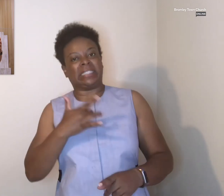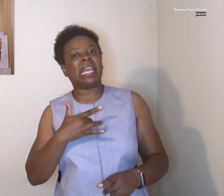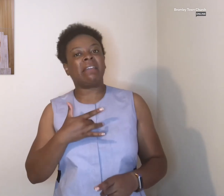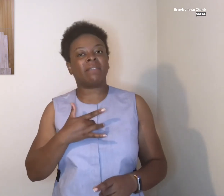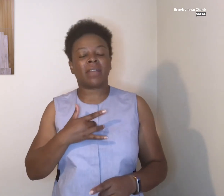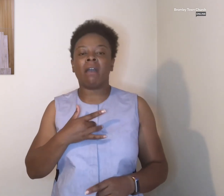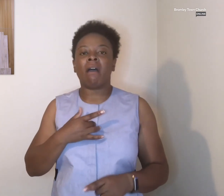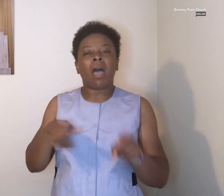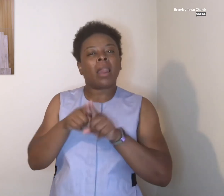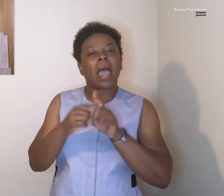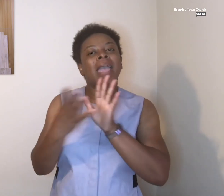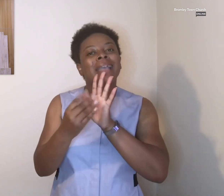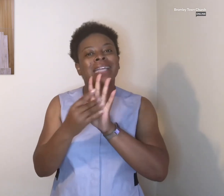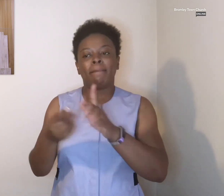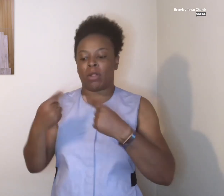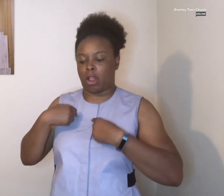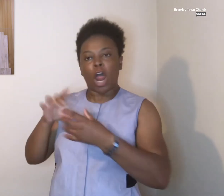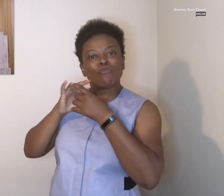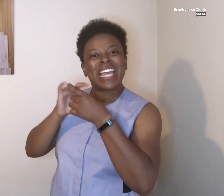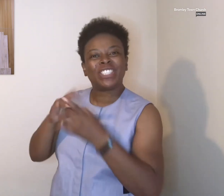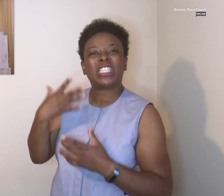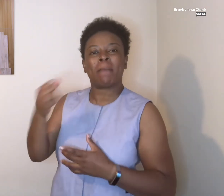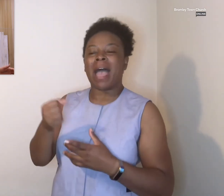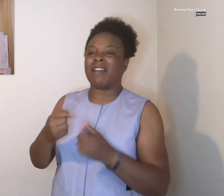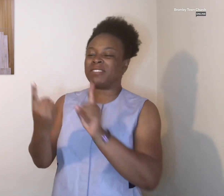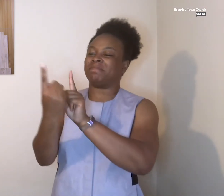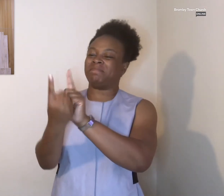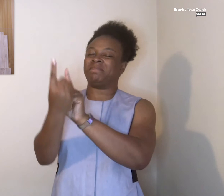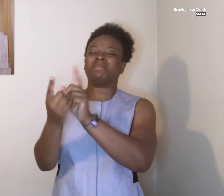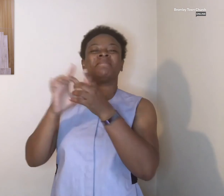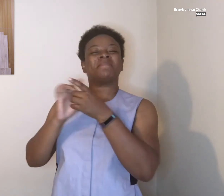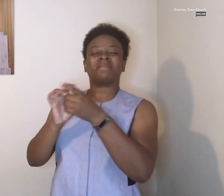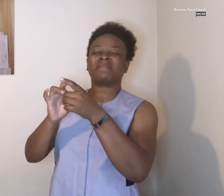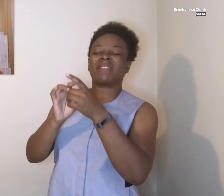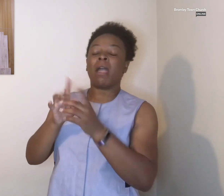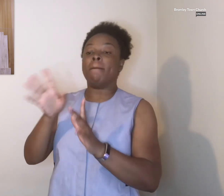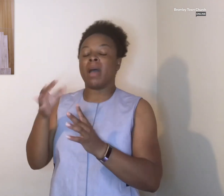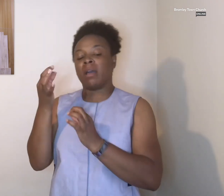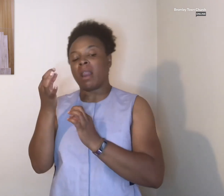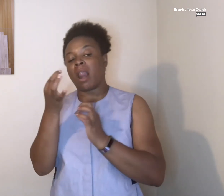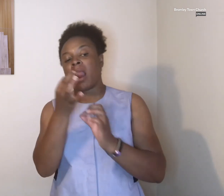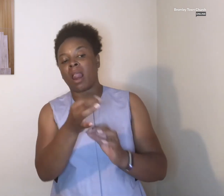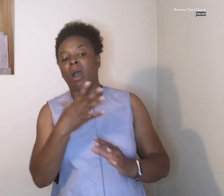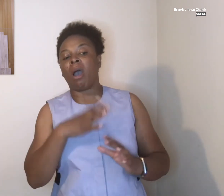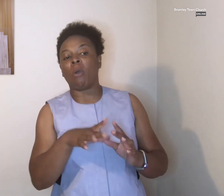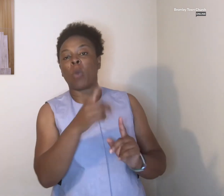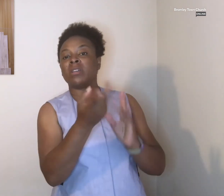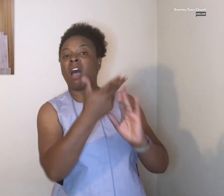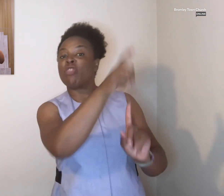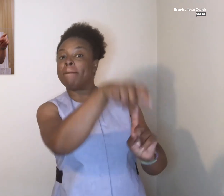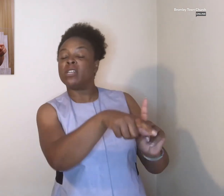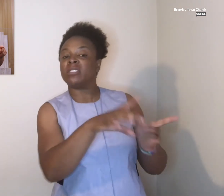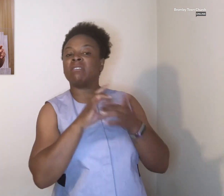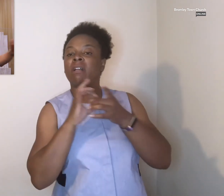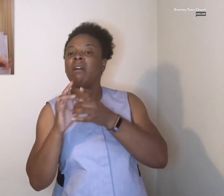in a relationship, but suddenly we think, hey, relationship with that other person would be far better. We're in a situation where we've got some money, but hey, if